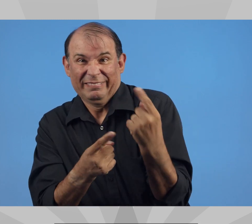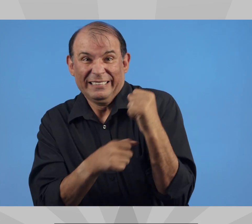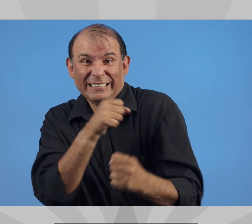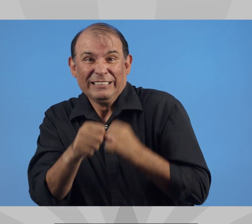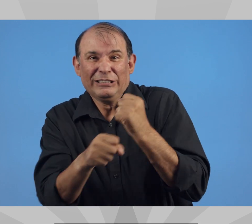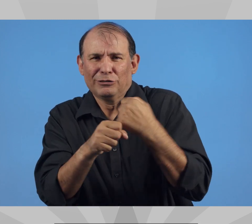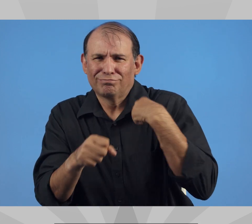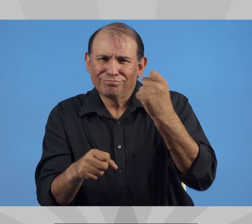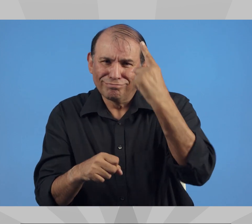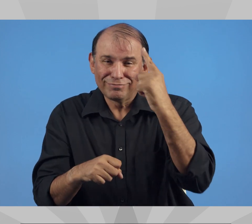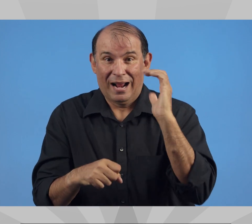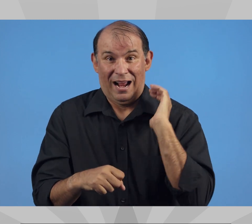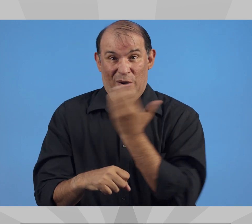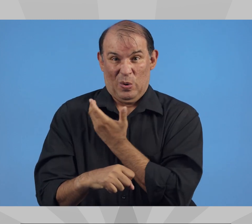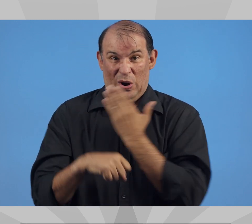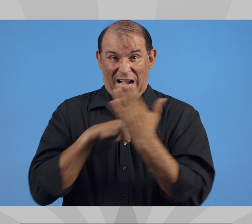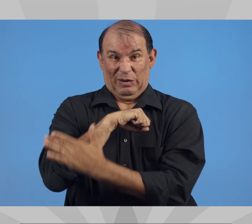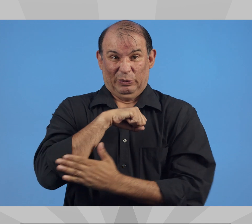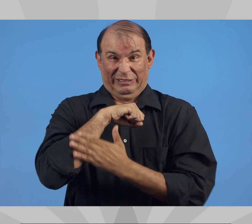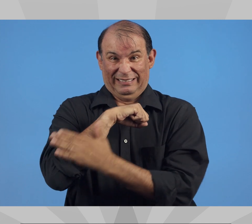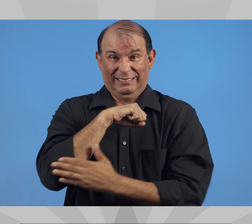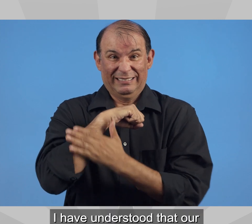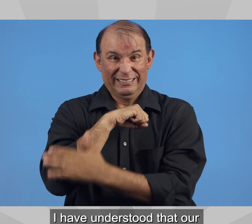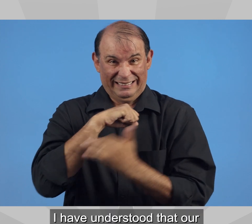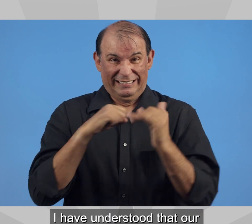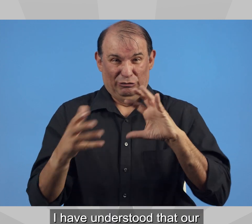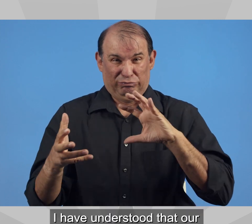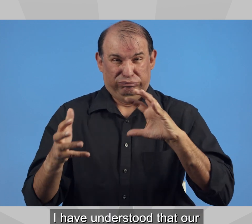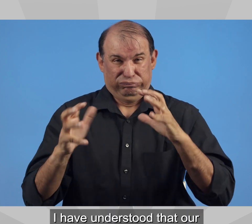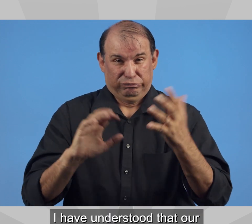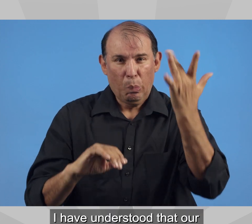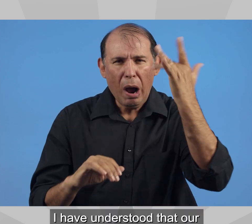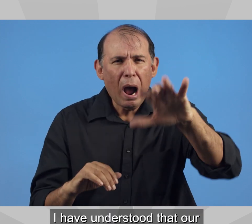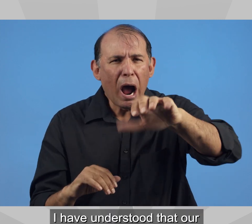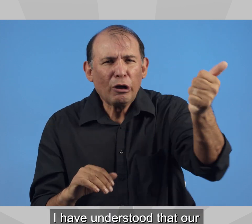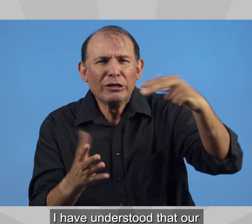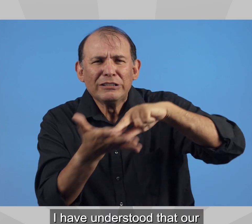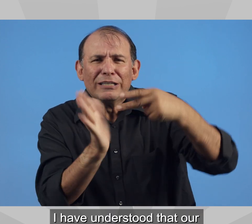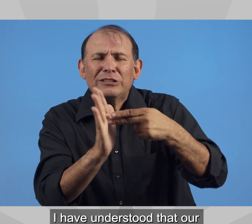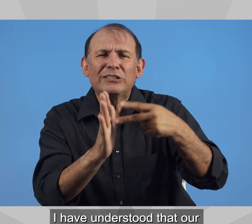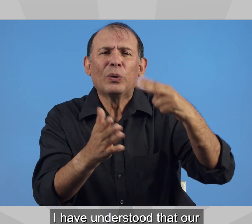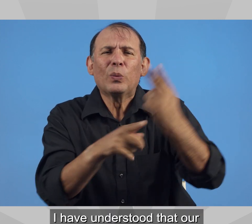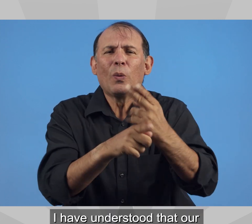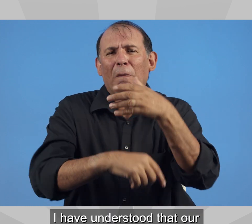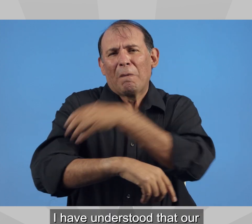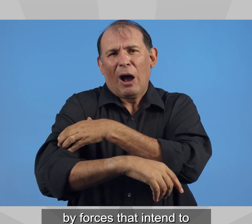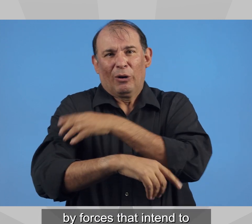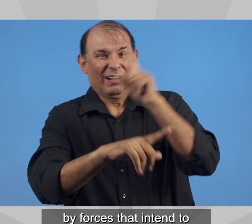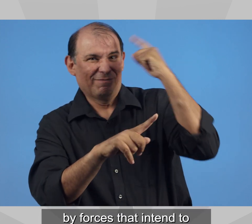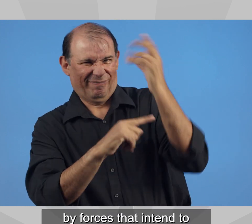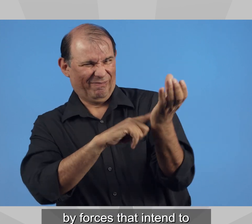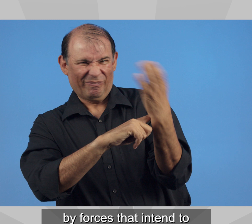I'm running for re-election because over the past several years, I have understood that our country is in a crisis, beset